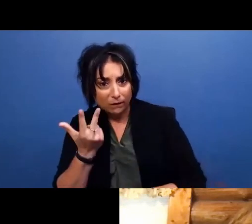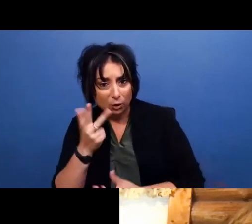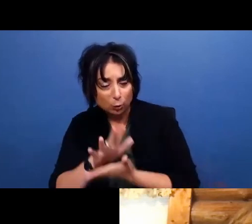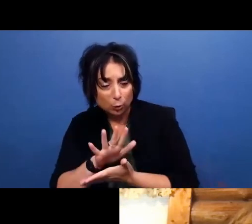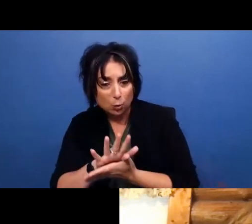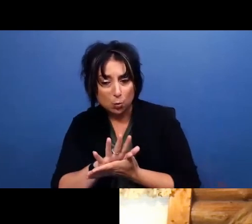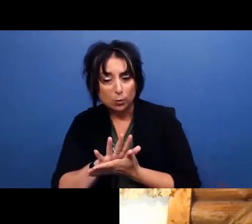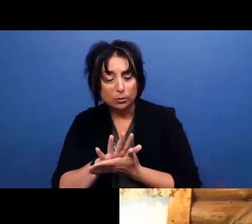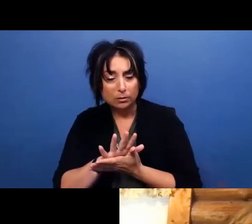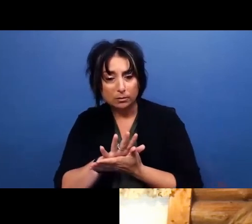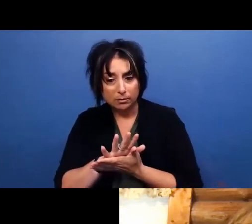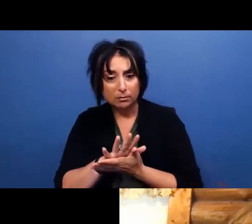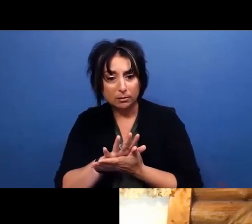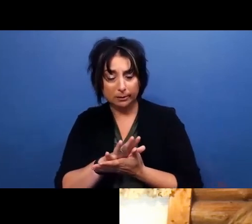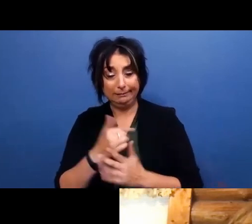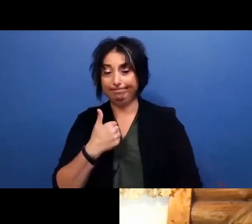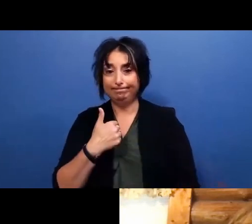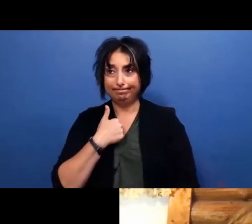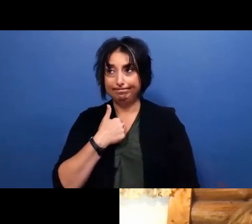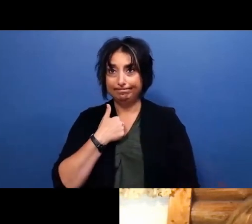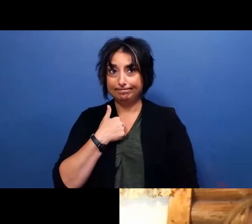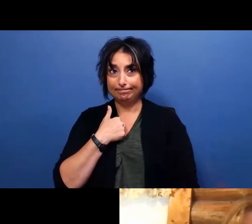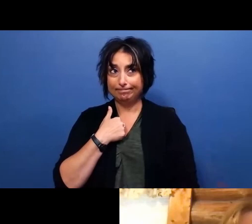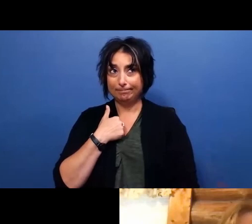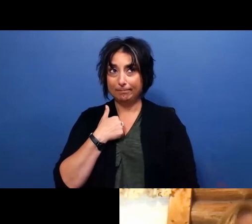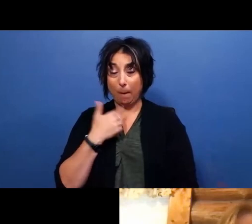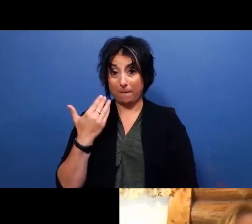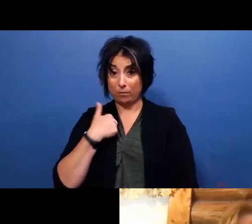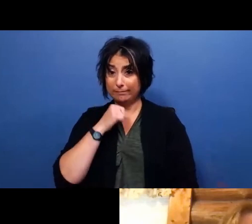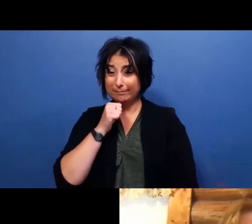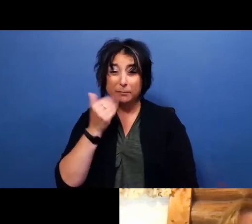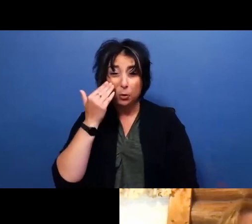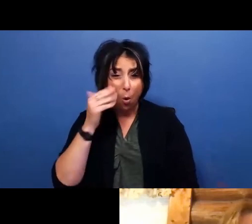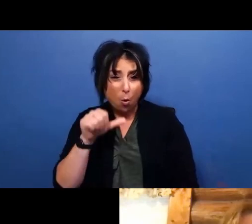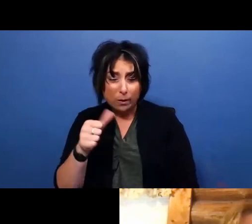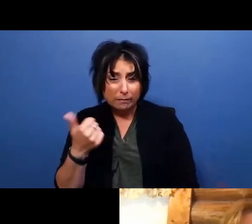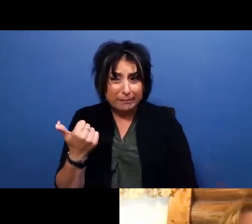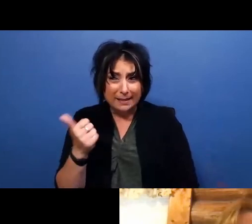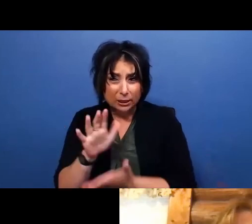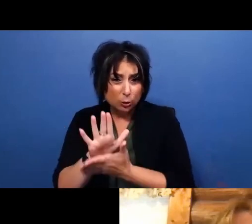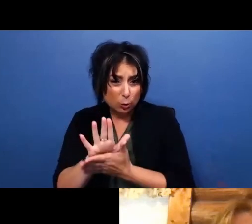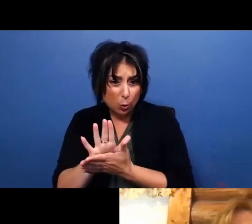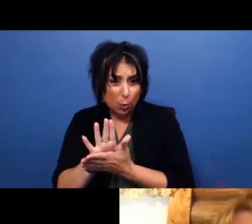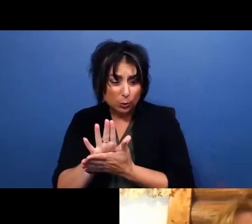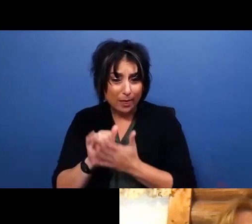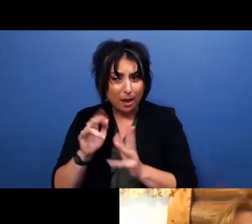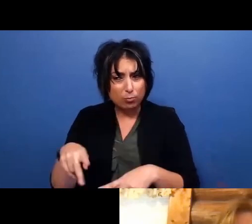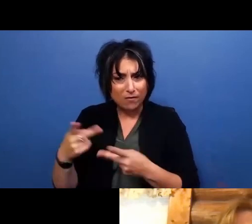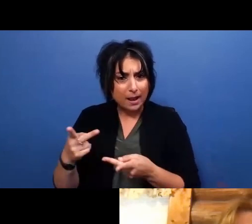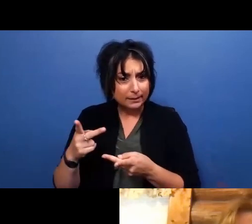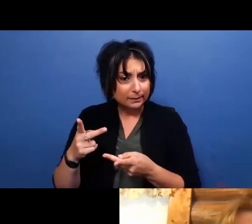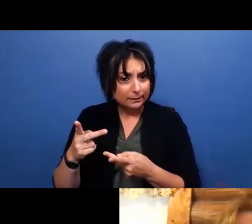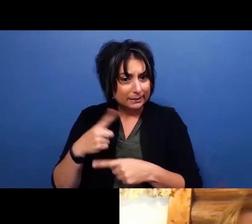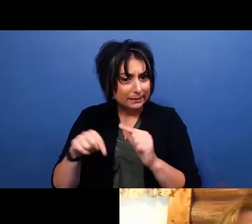currently, I did not know of any schools that provided sign language interpreters or CSL interpreters, and there may be